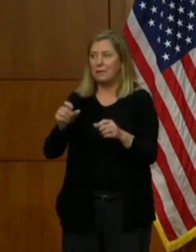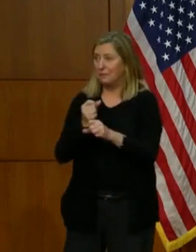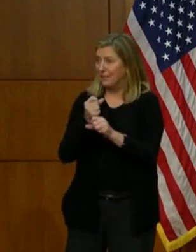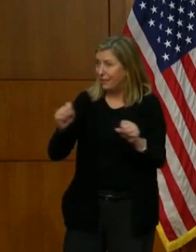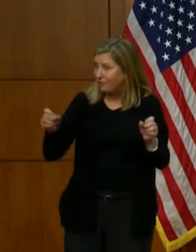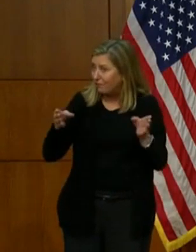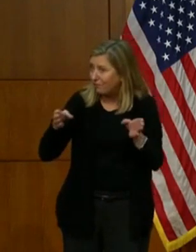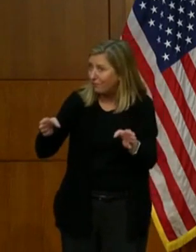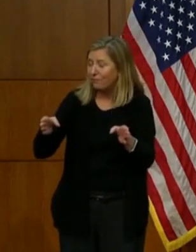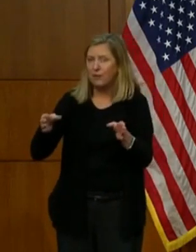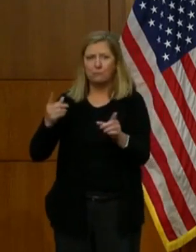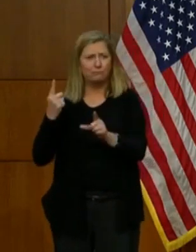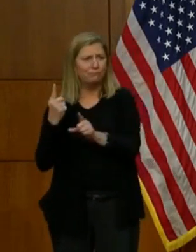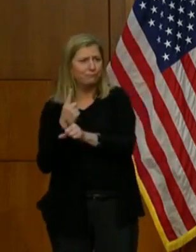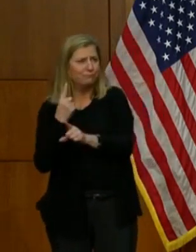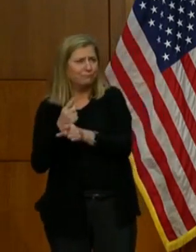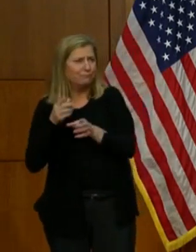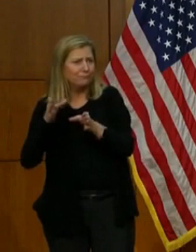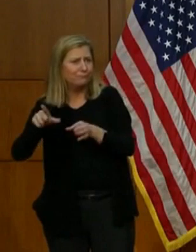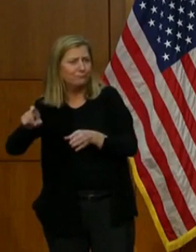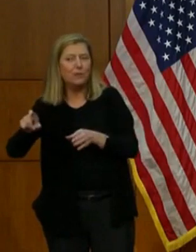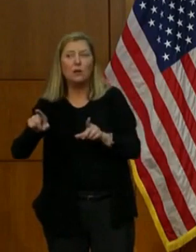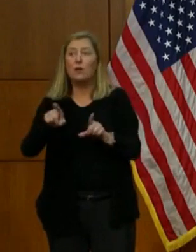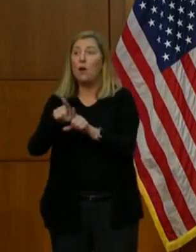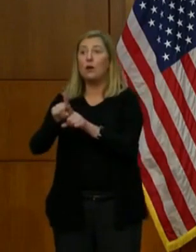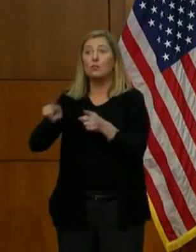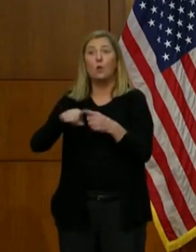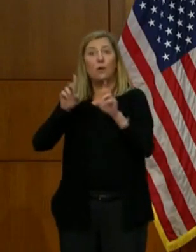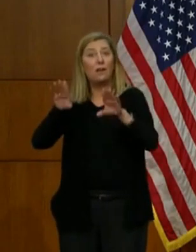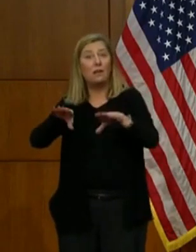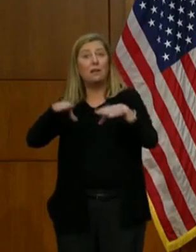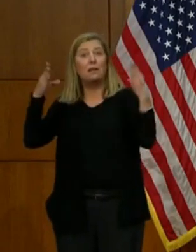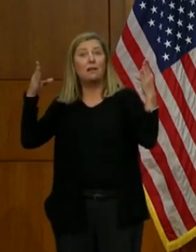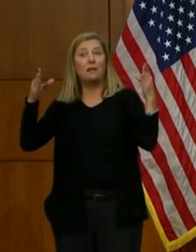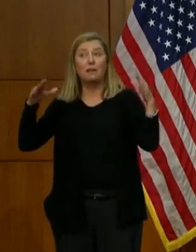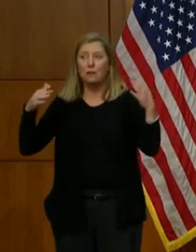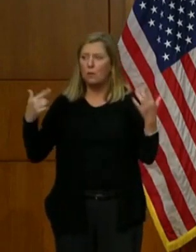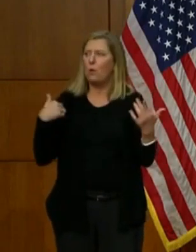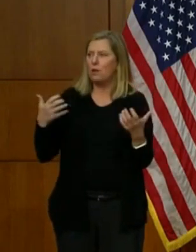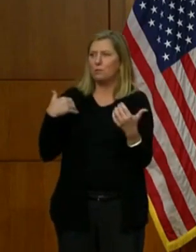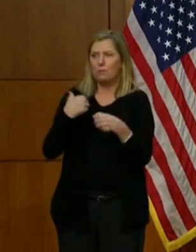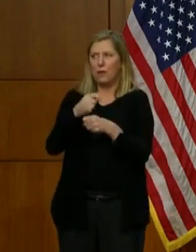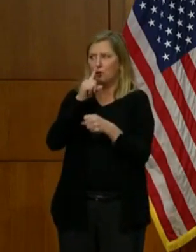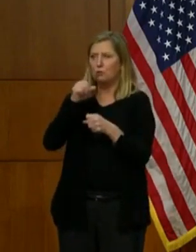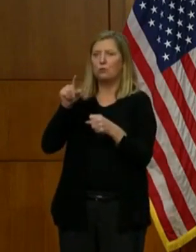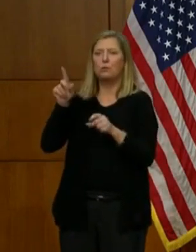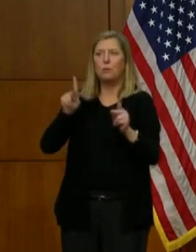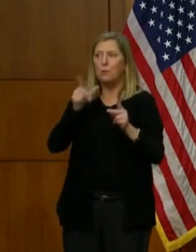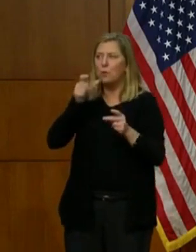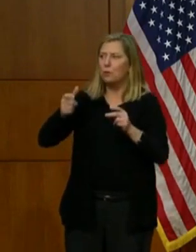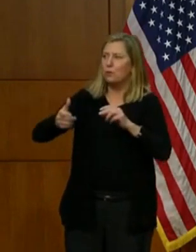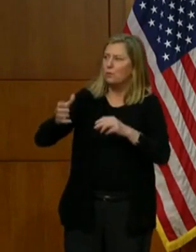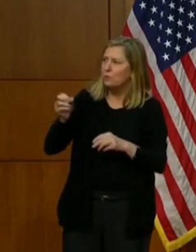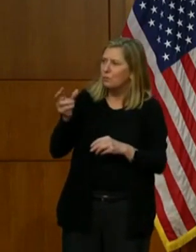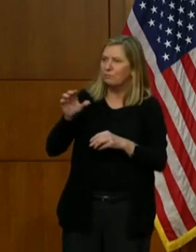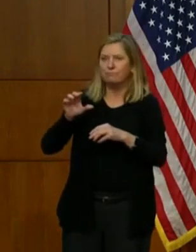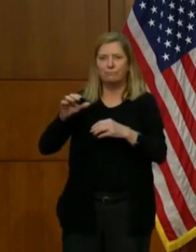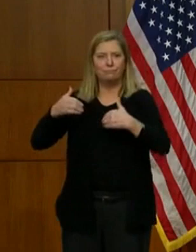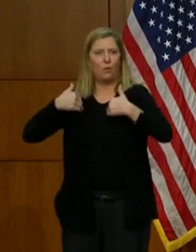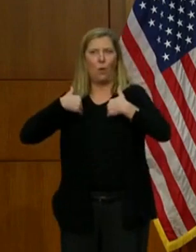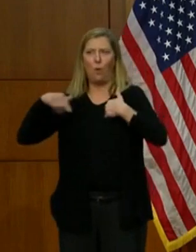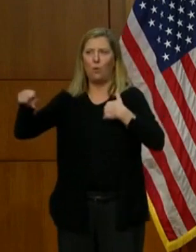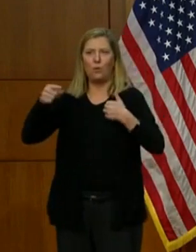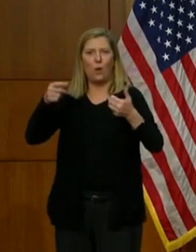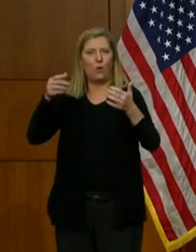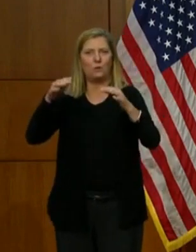safely, we want to do it responsibly, and we also want to do it with input from as I said earlier, the owners, the managers of these venues.